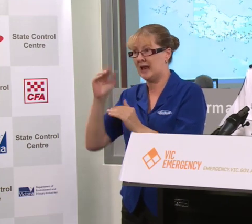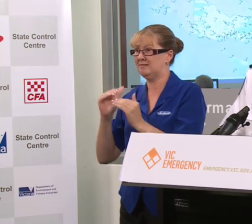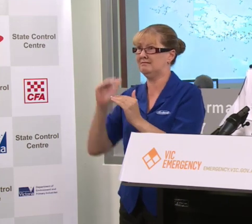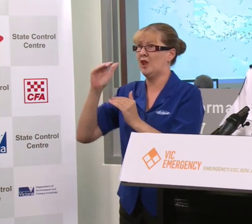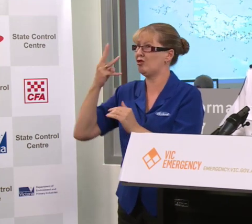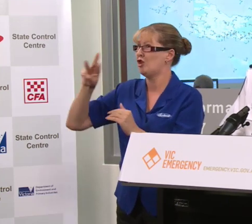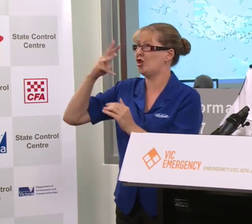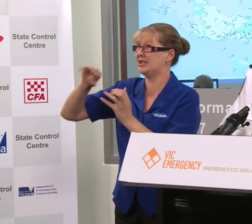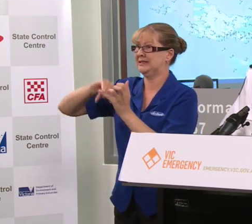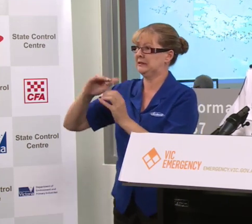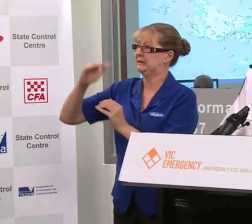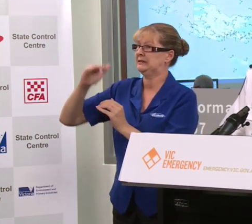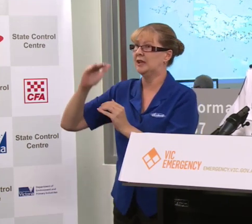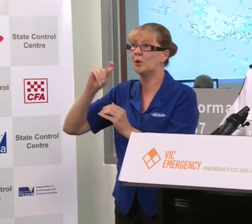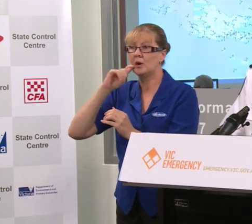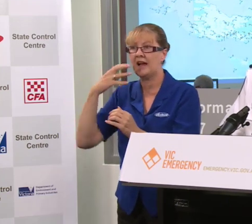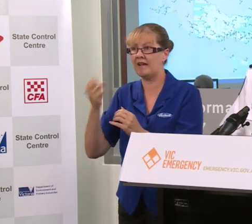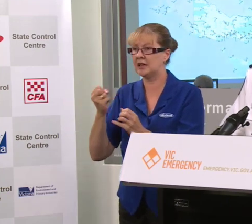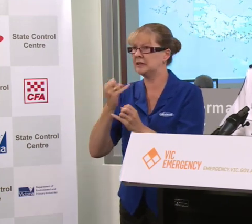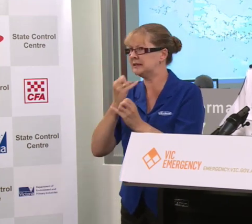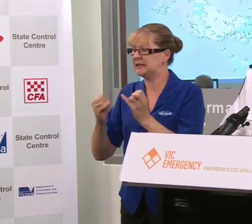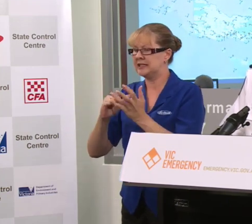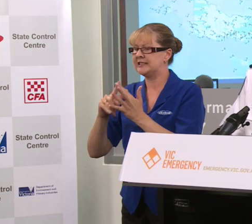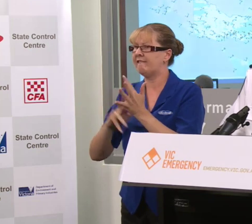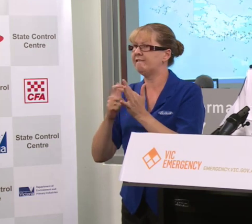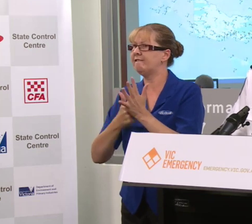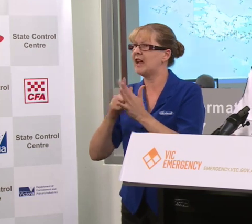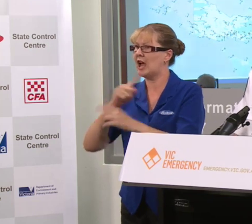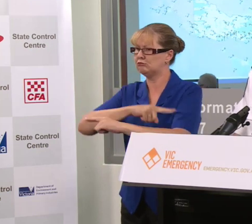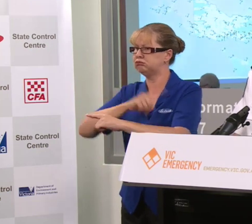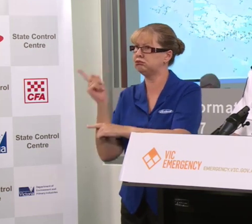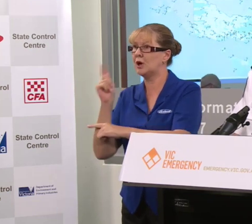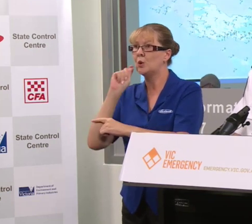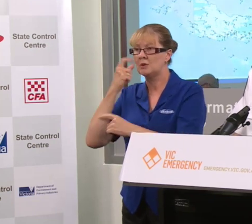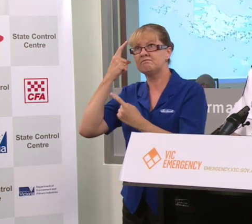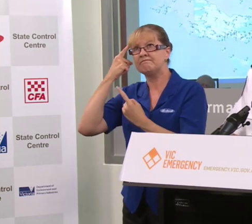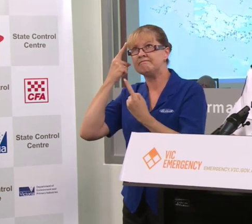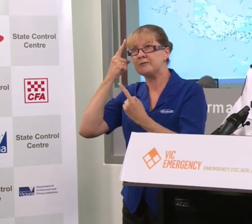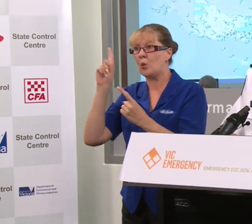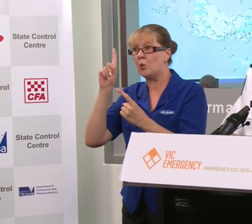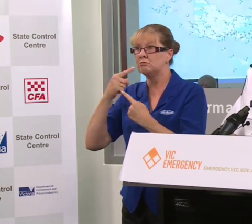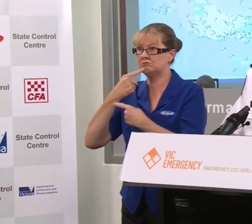will be potentially severe fire danger ratings, and if that occurs, we'll consider total fire bans if they're